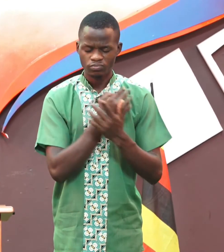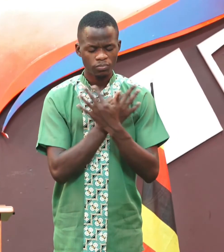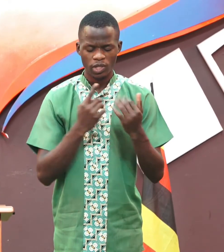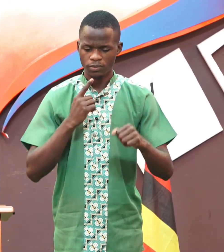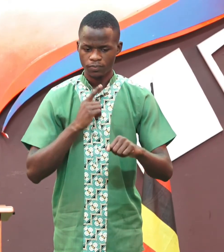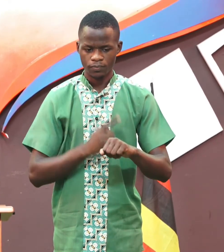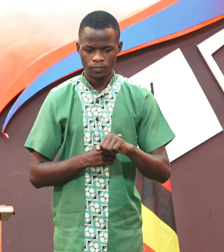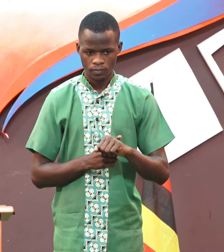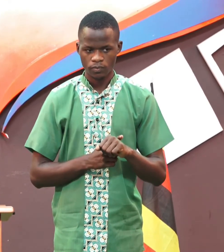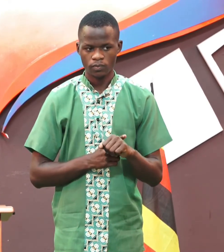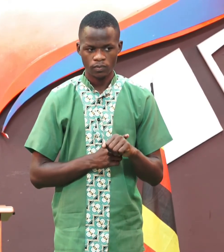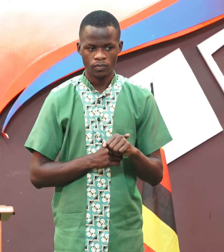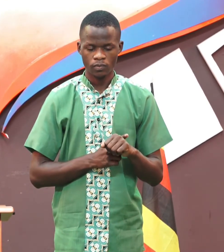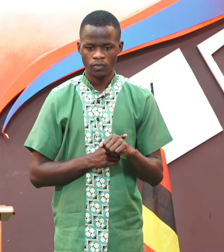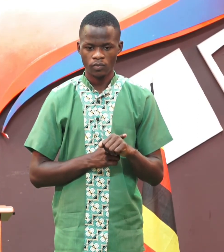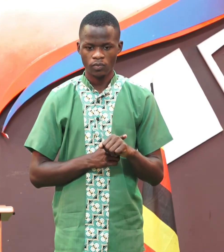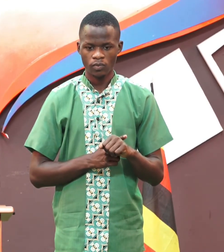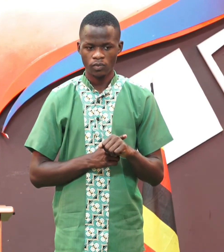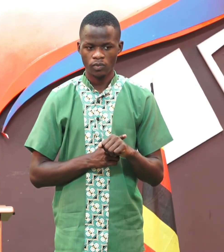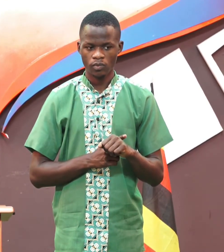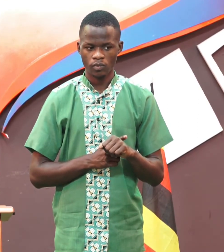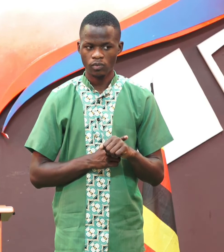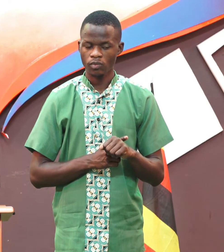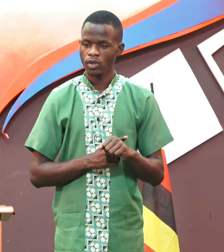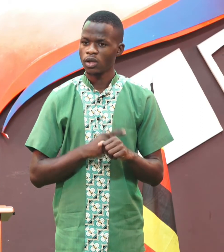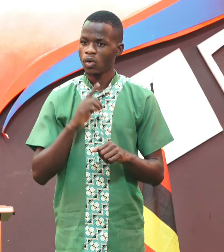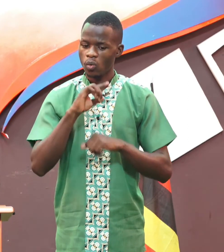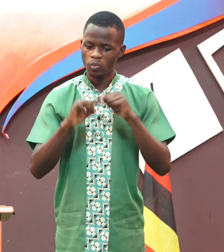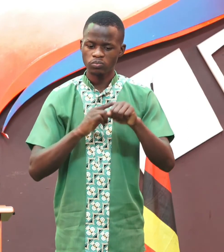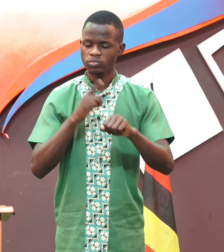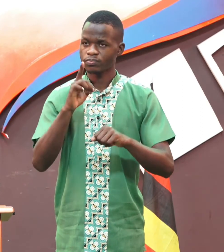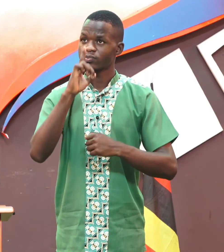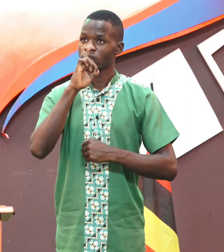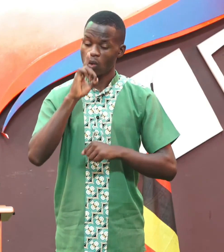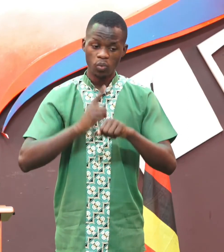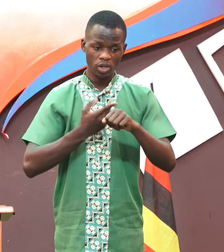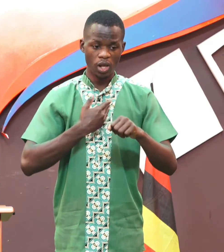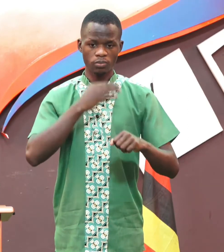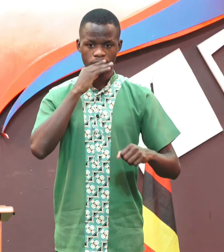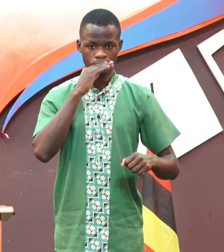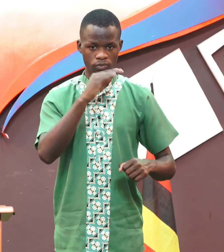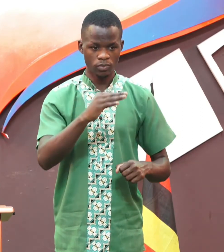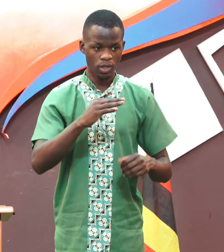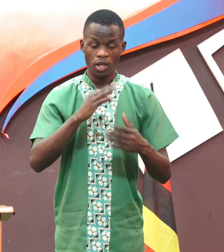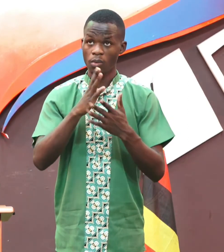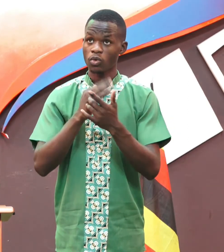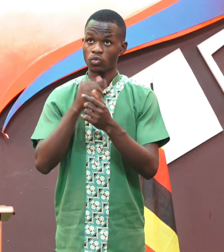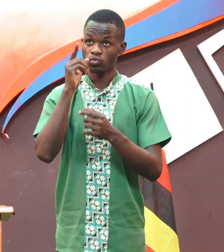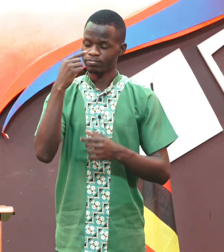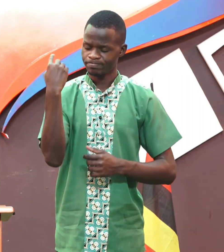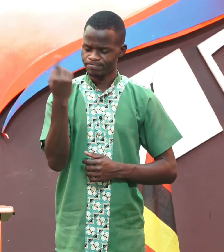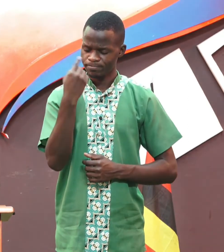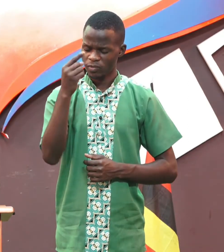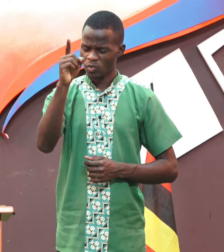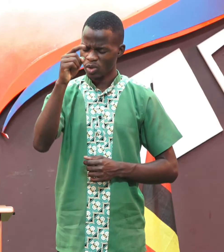times you get silent. Lord. Wasirika nga naye nga wabango oyina ekyokwogera. You get silent, but you always had something kubanga to say. Kubanga gwe kenyini wali